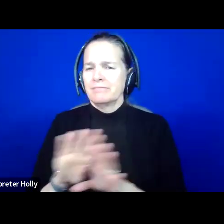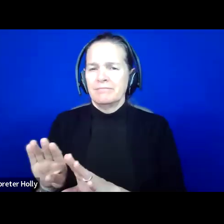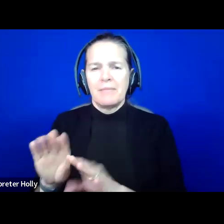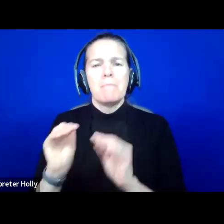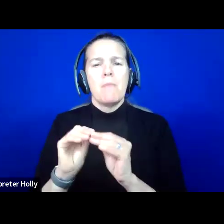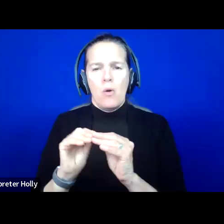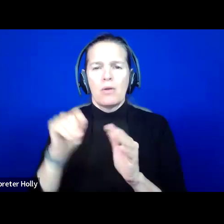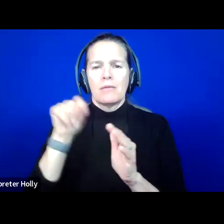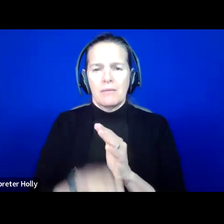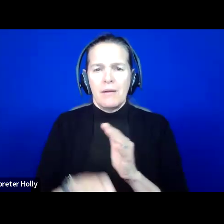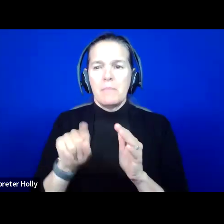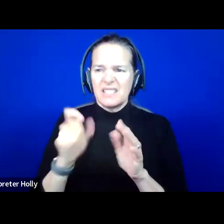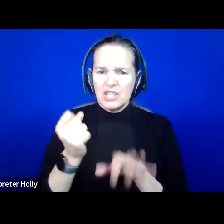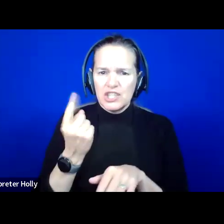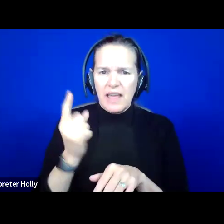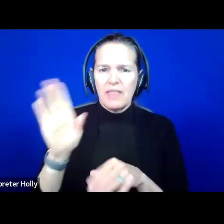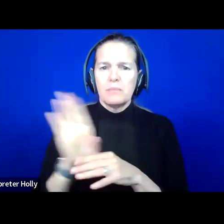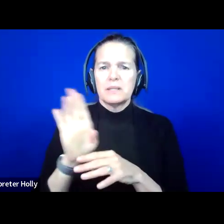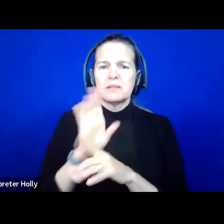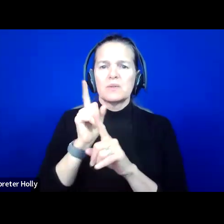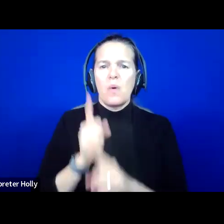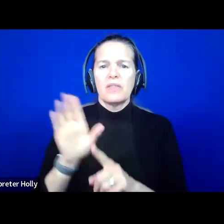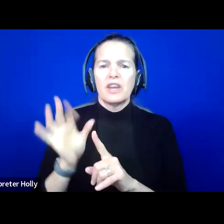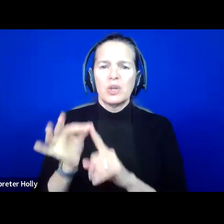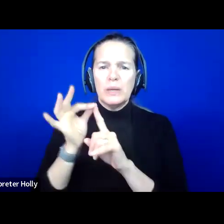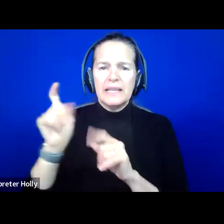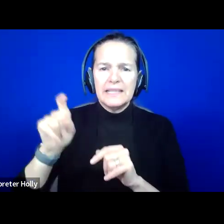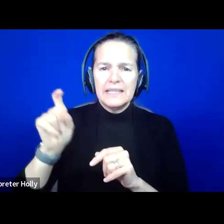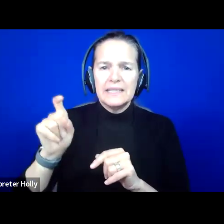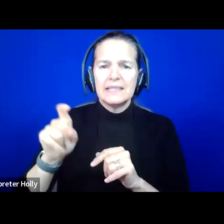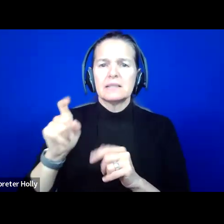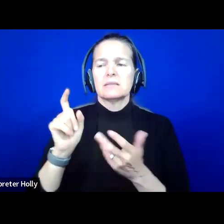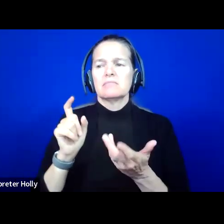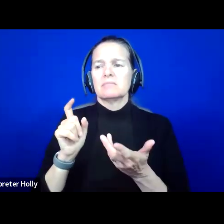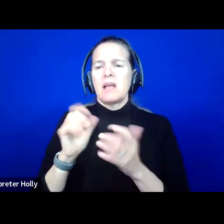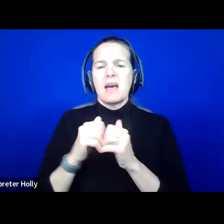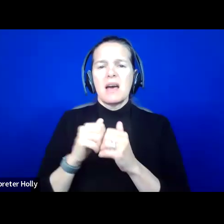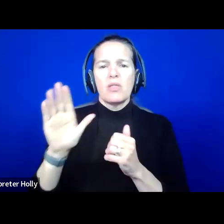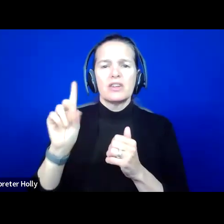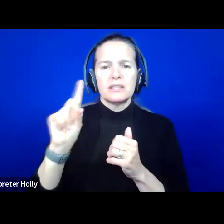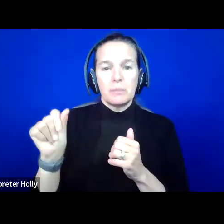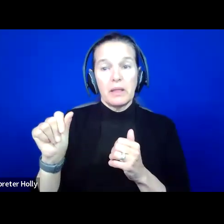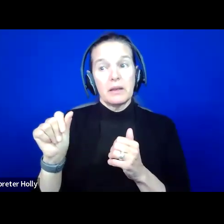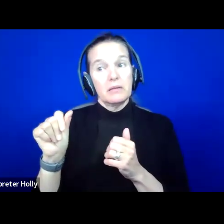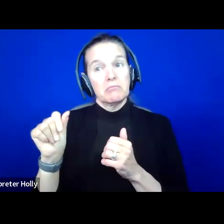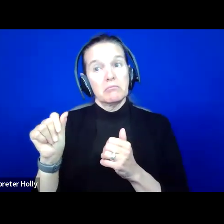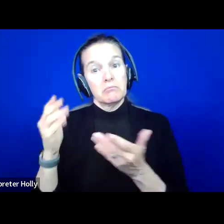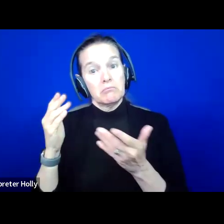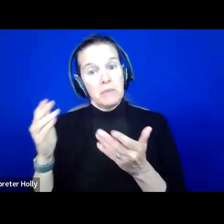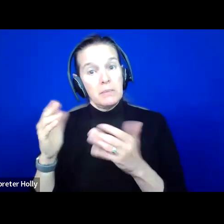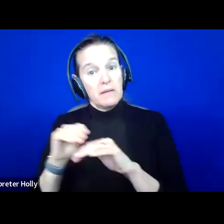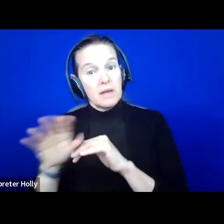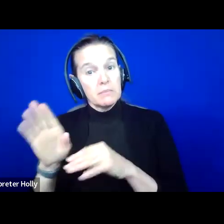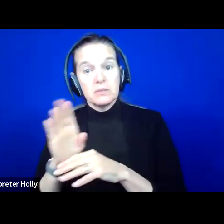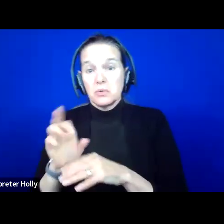their business goal, understanding their unique needs, understanding how their disability may or may not affect their business, and then